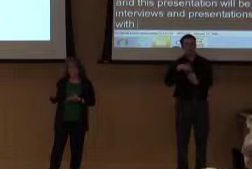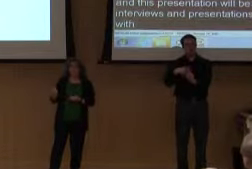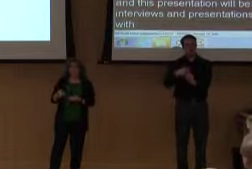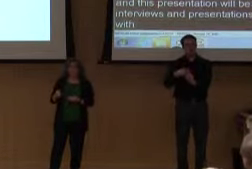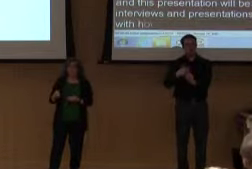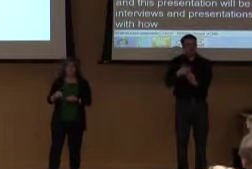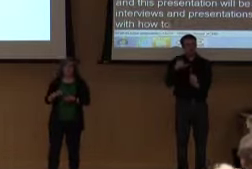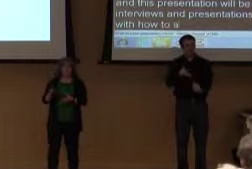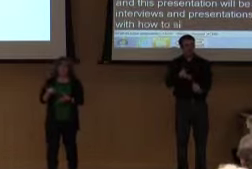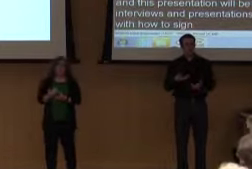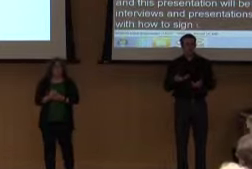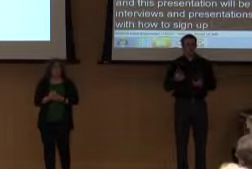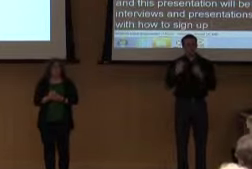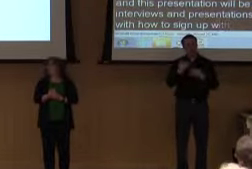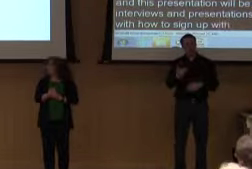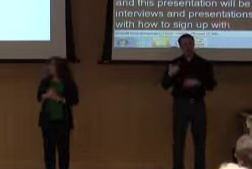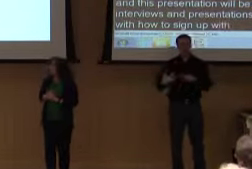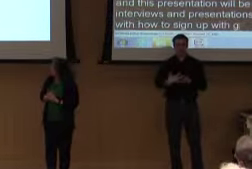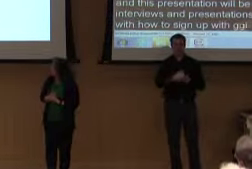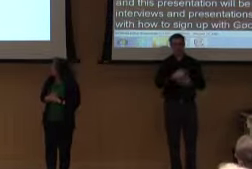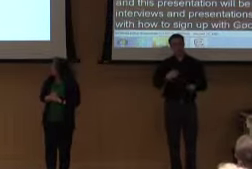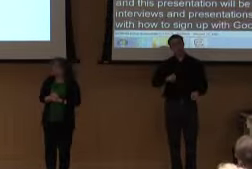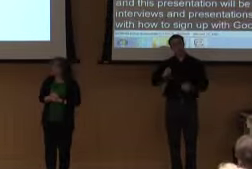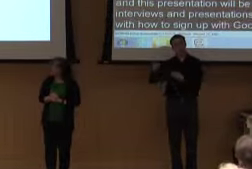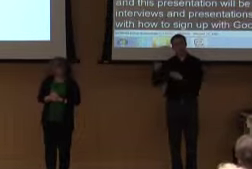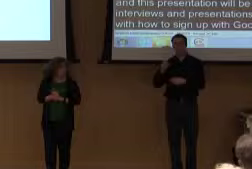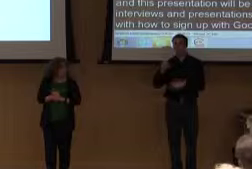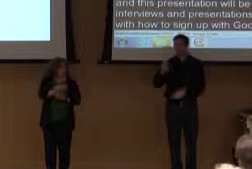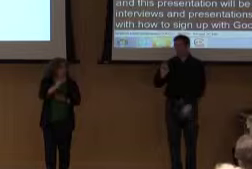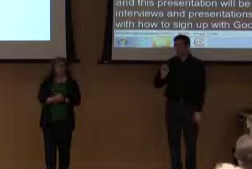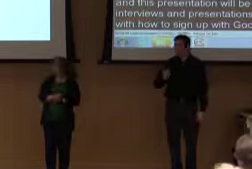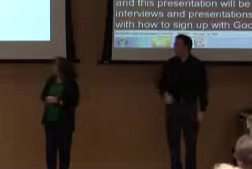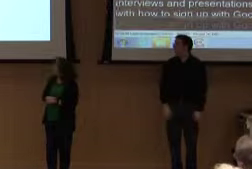have a number of different things that we've been collecting along the way.